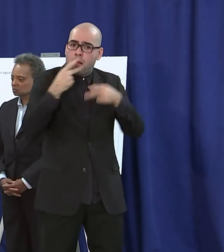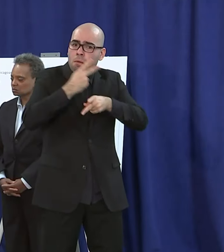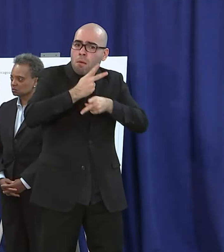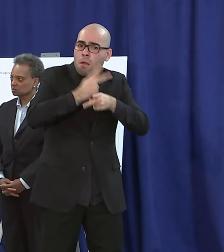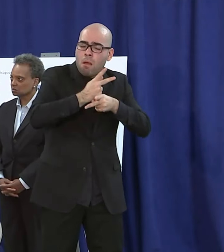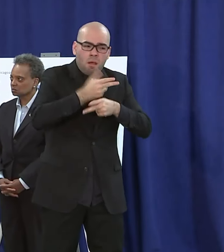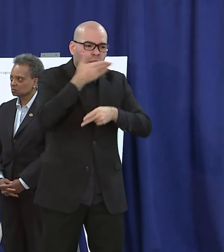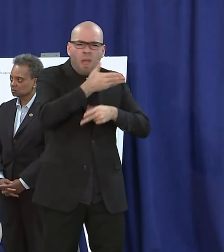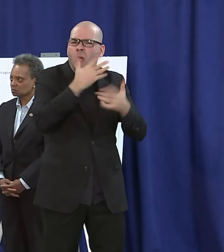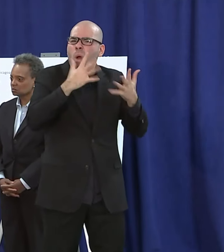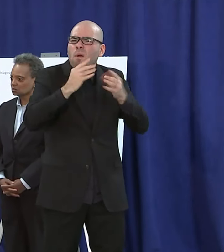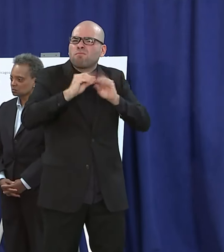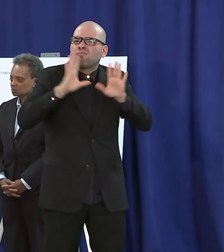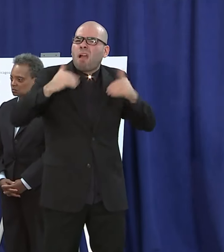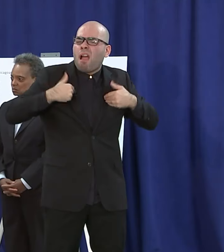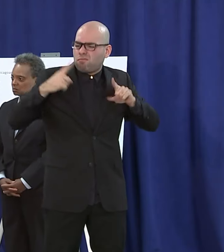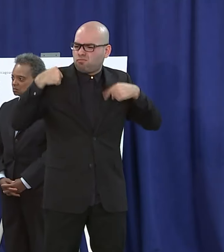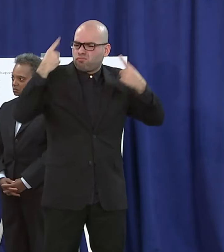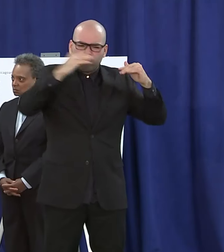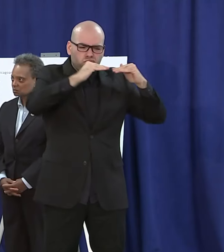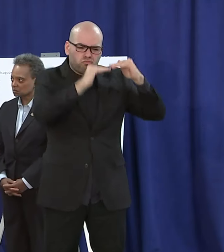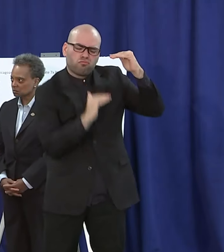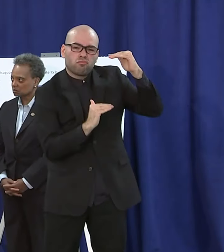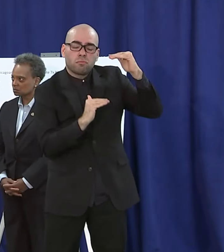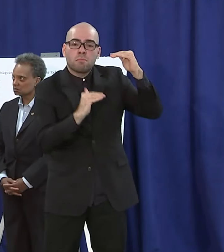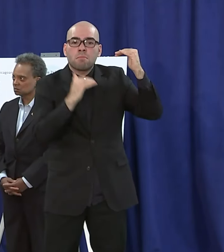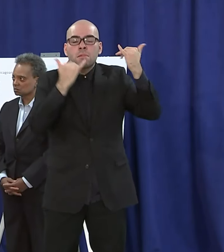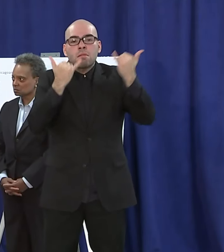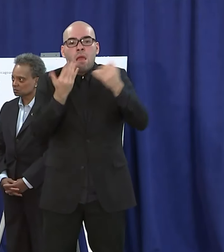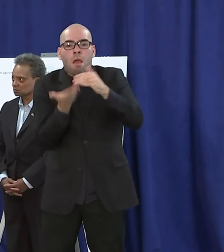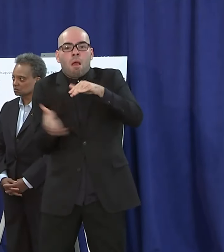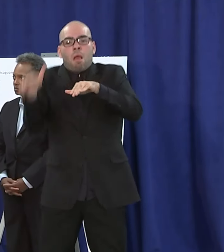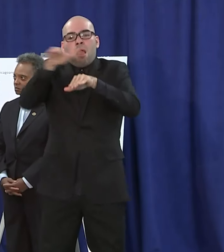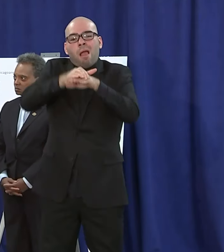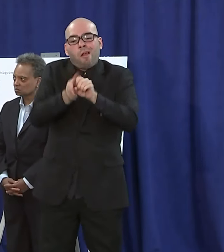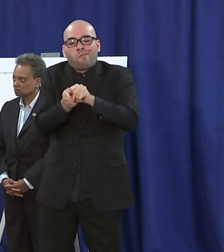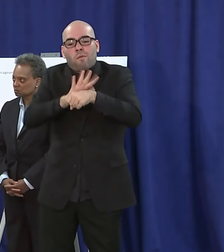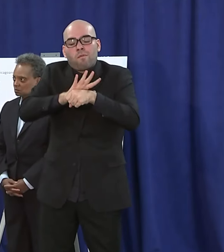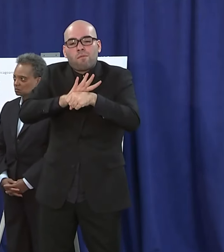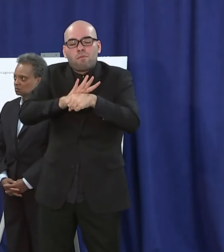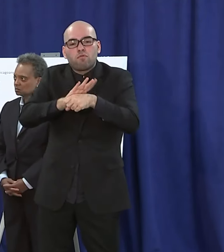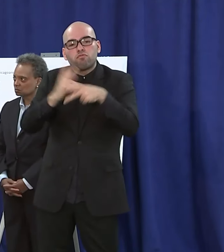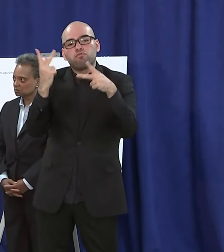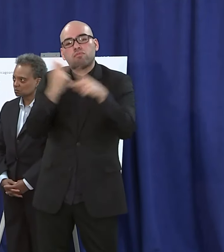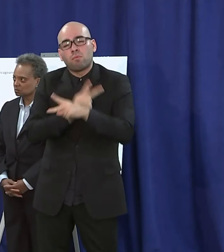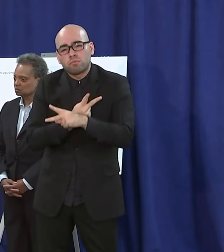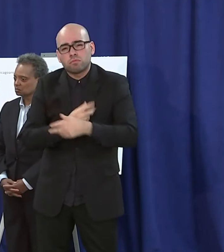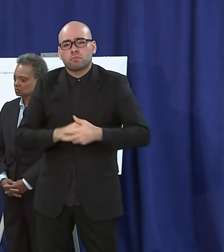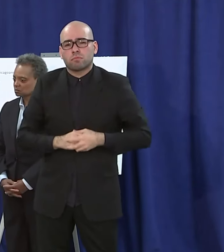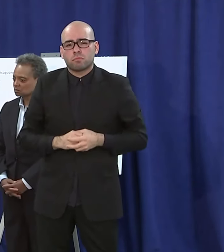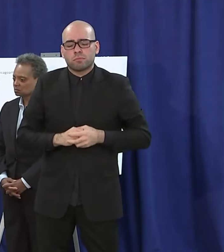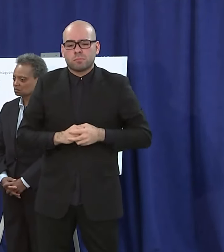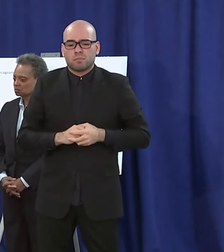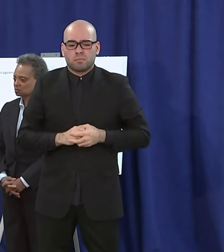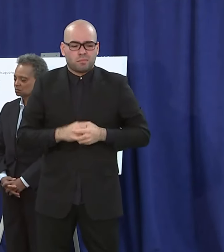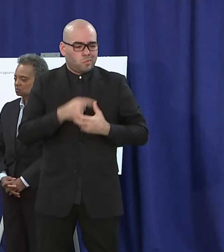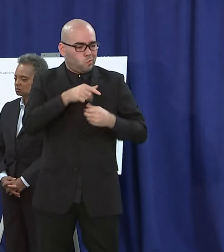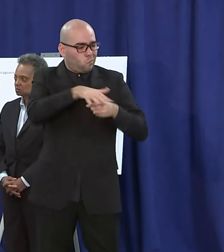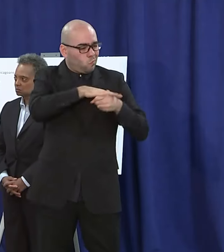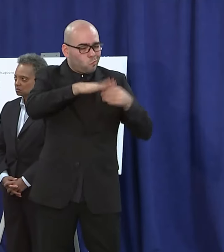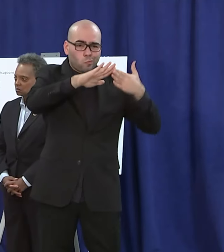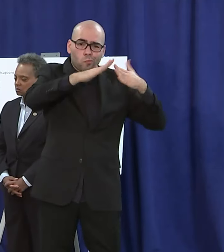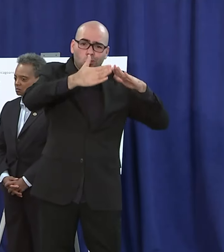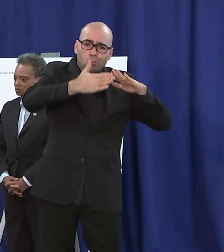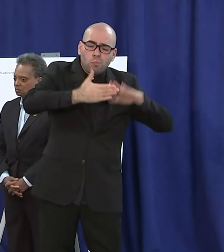a community with the underlying conditions because of being in communities that are